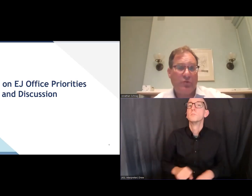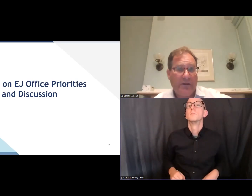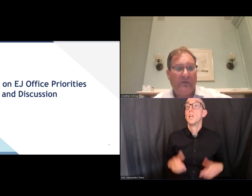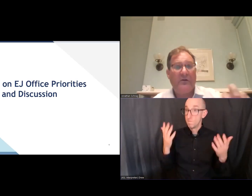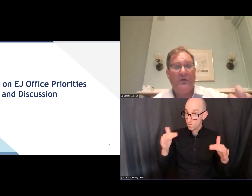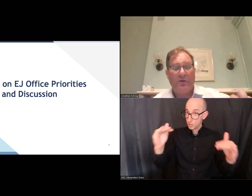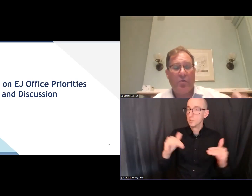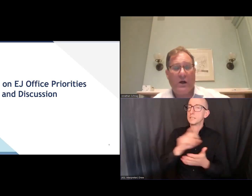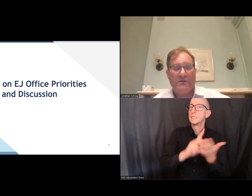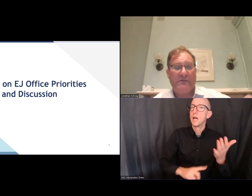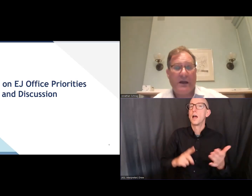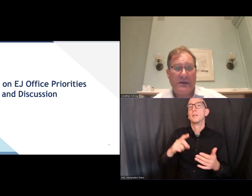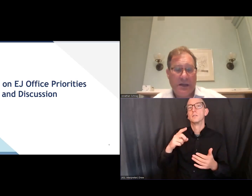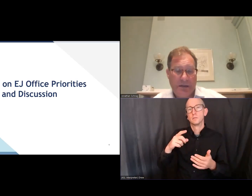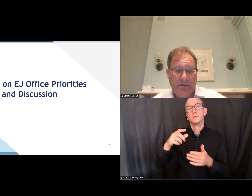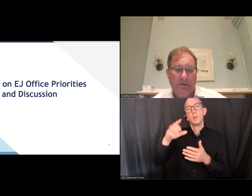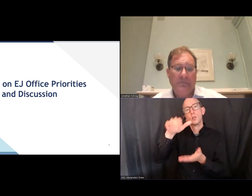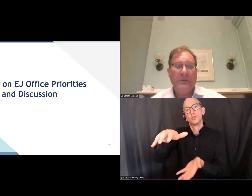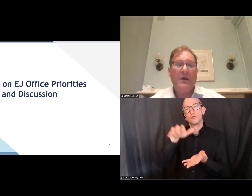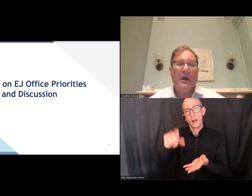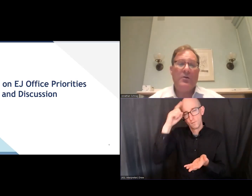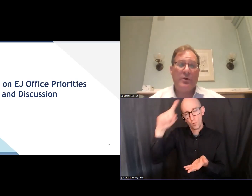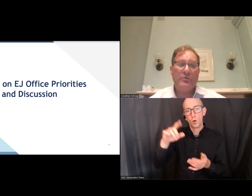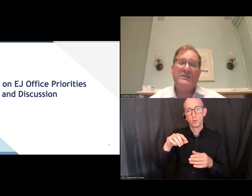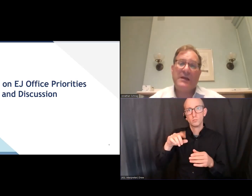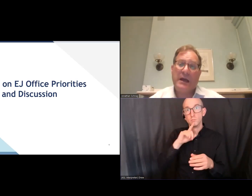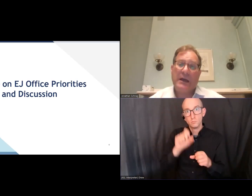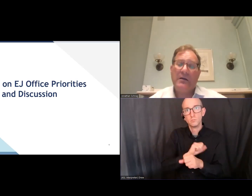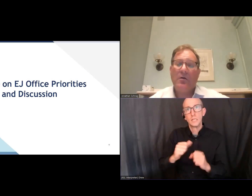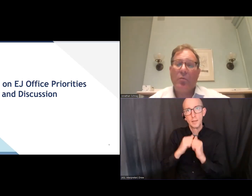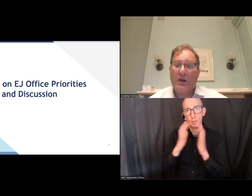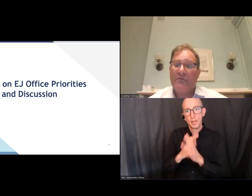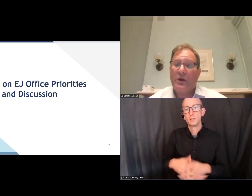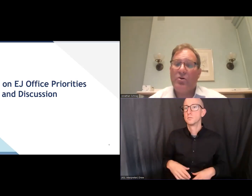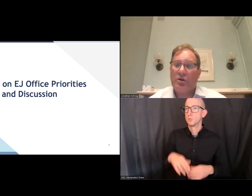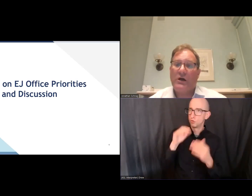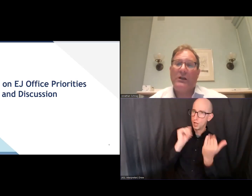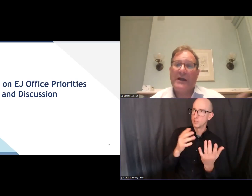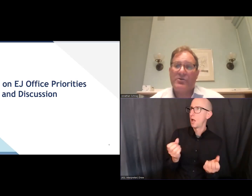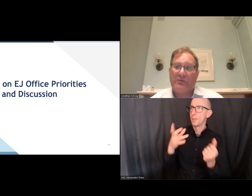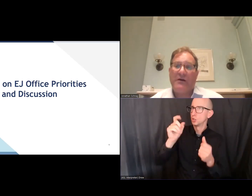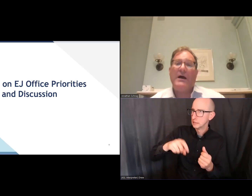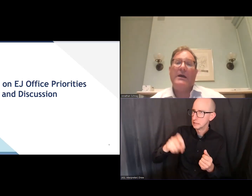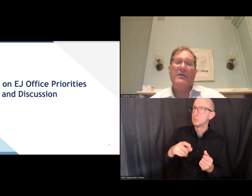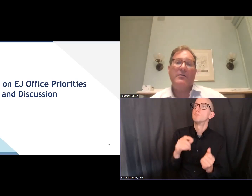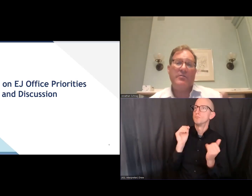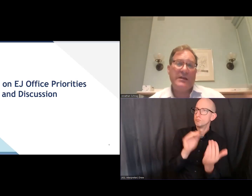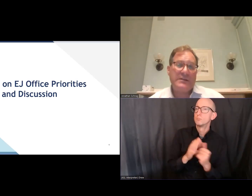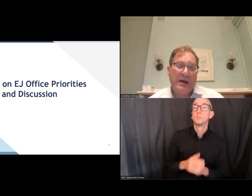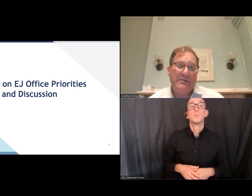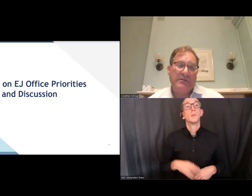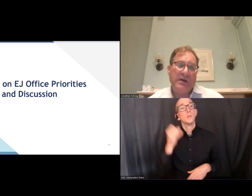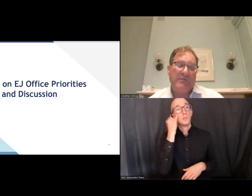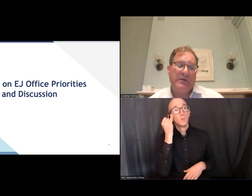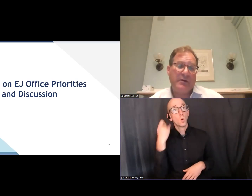to address the quantified need. And we would say, what if we could electrify